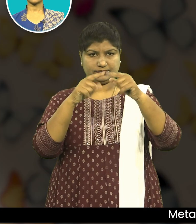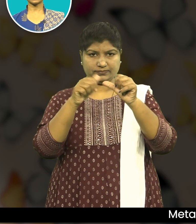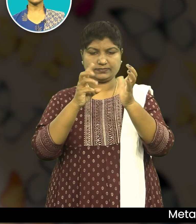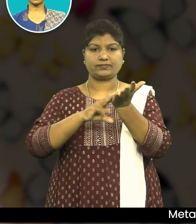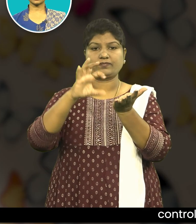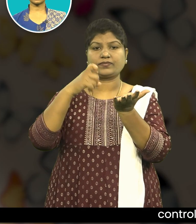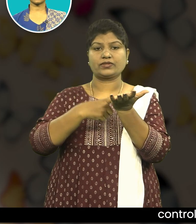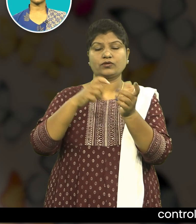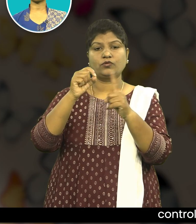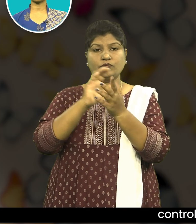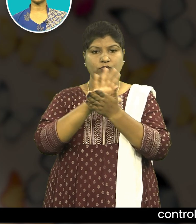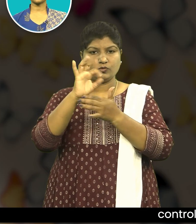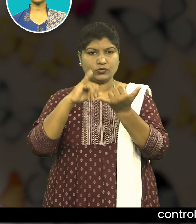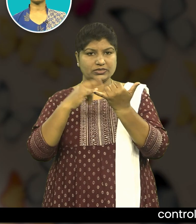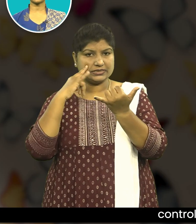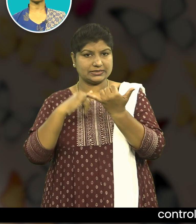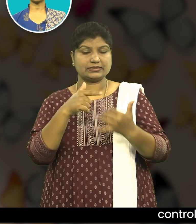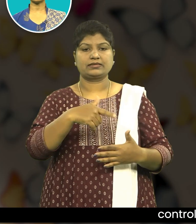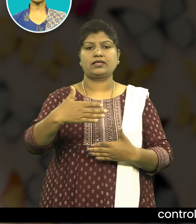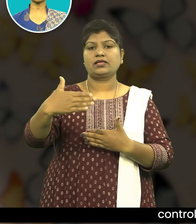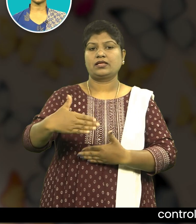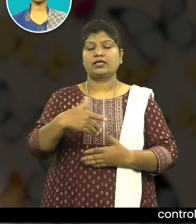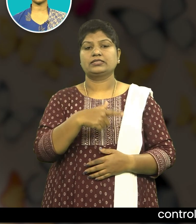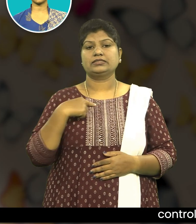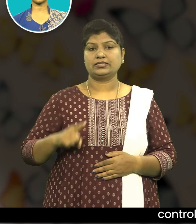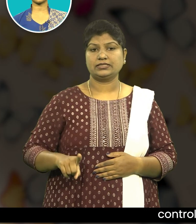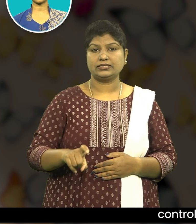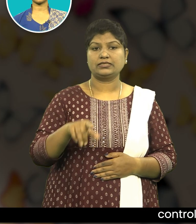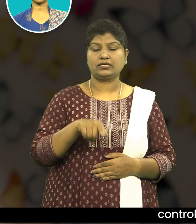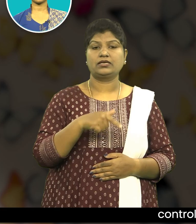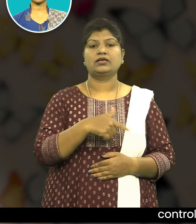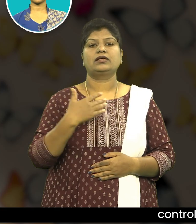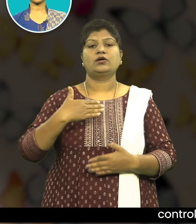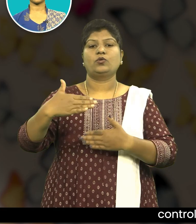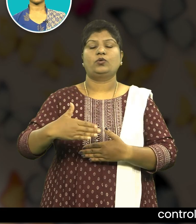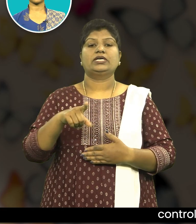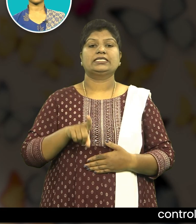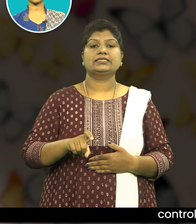Metamorphosis in insects is controlled by insect hormones.